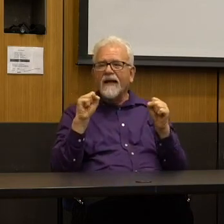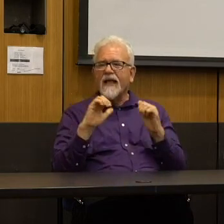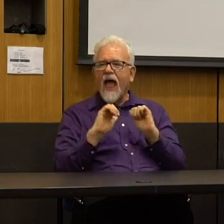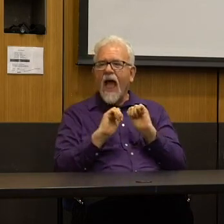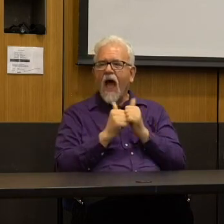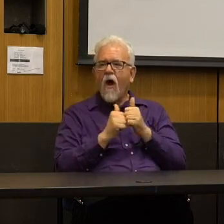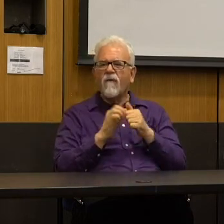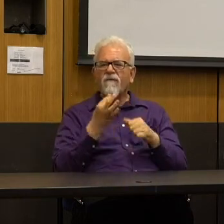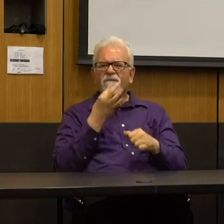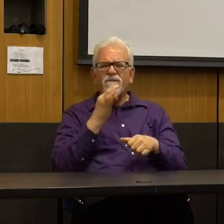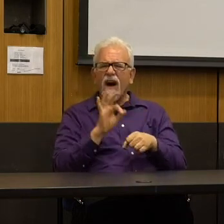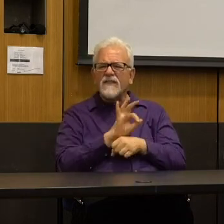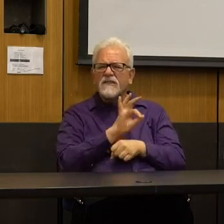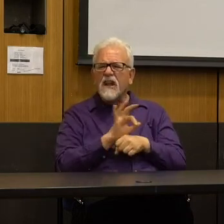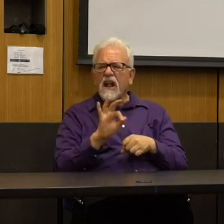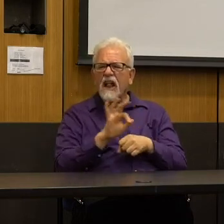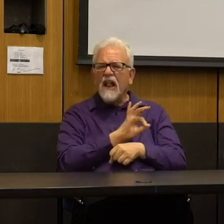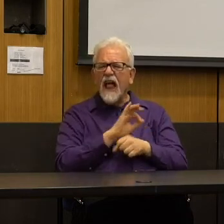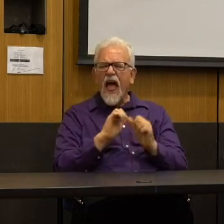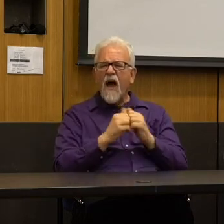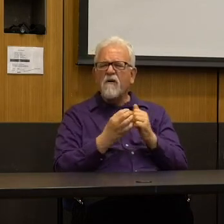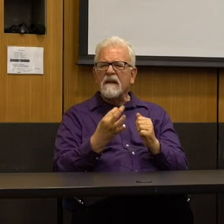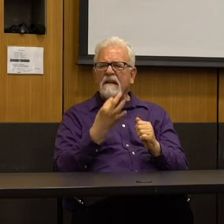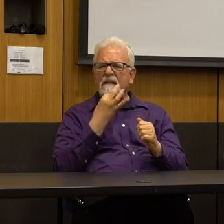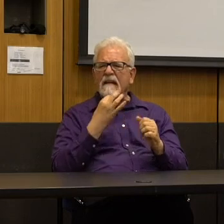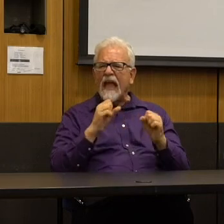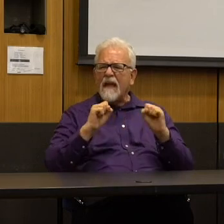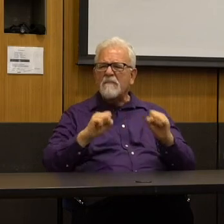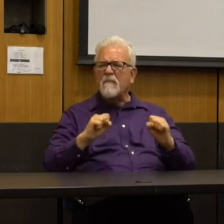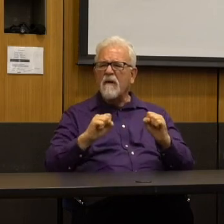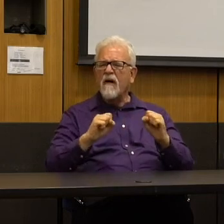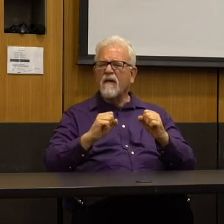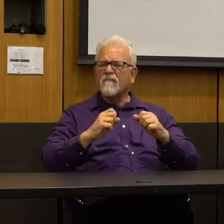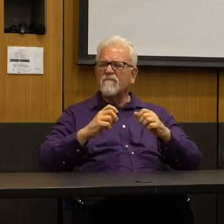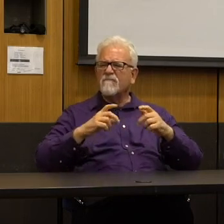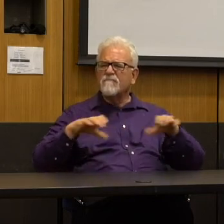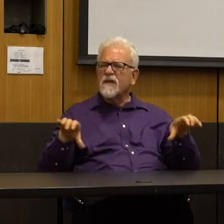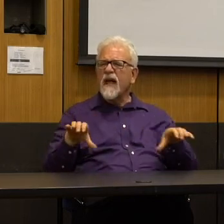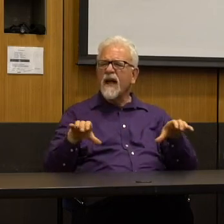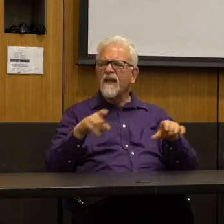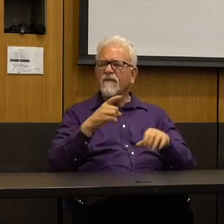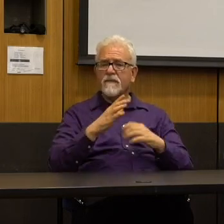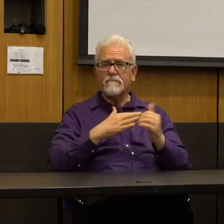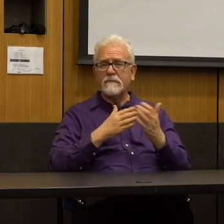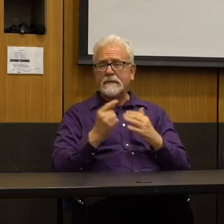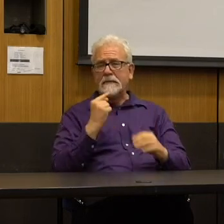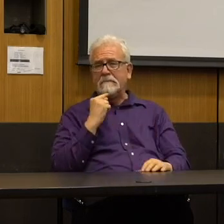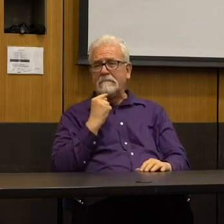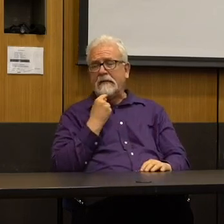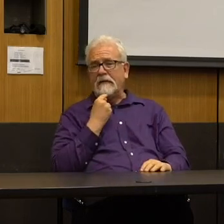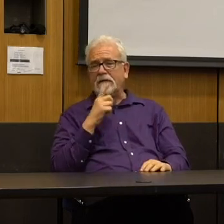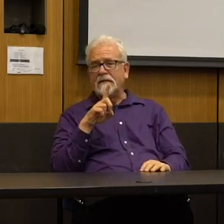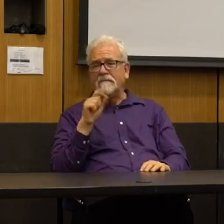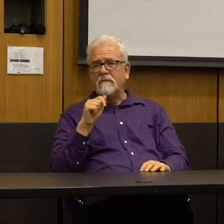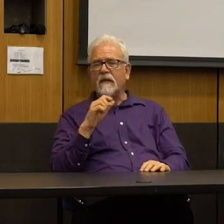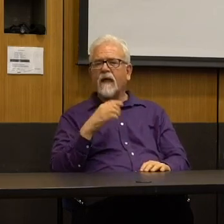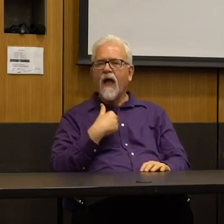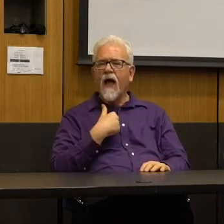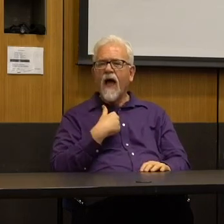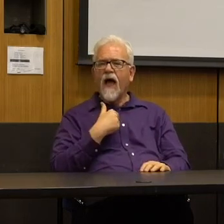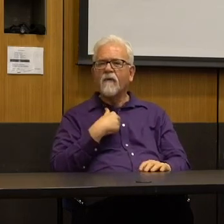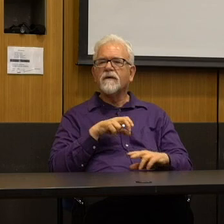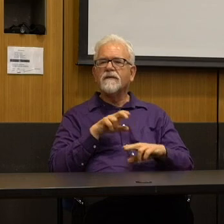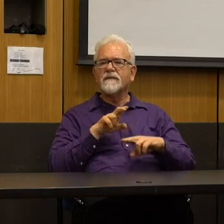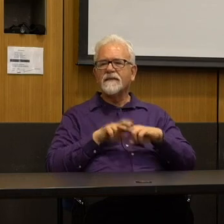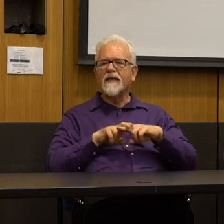how functional and how capable and productive he was with a severe disability. And I was sitting